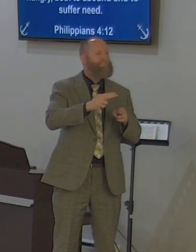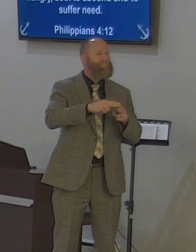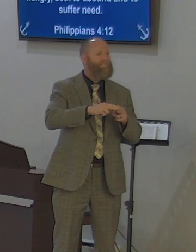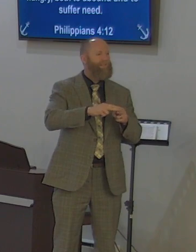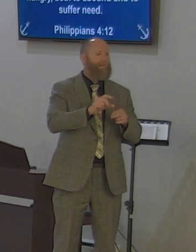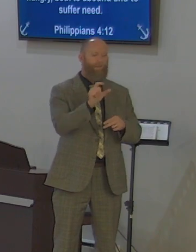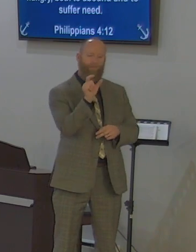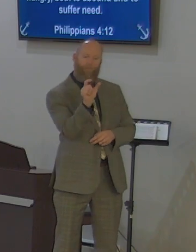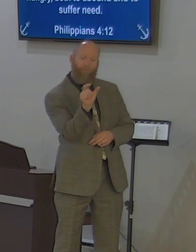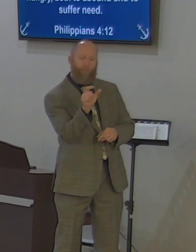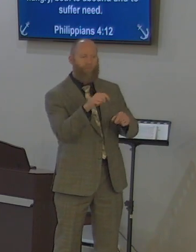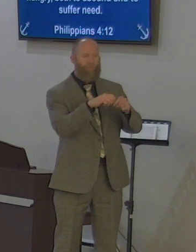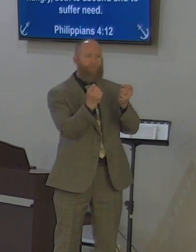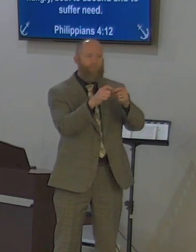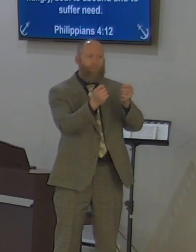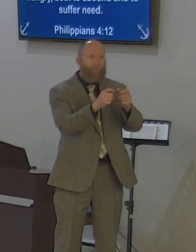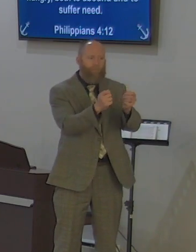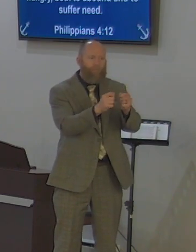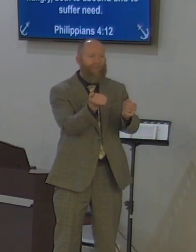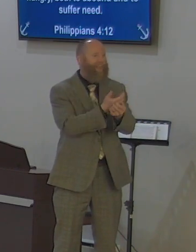on an airplane.